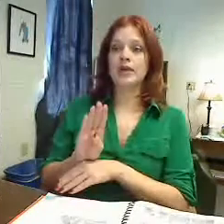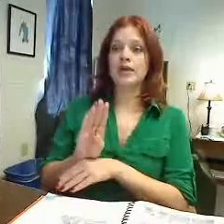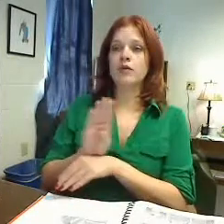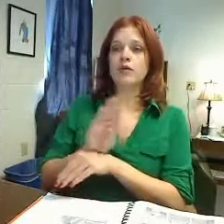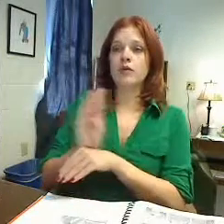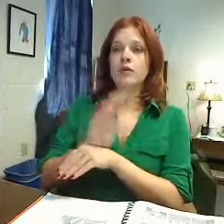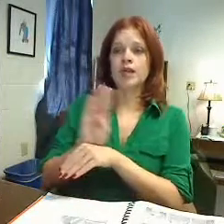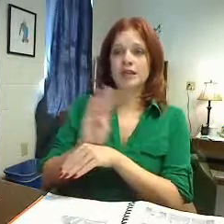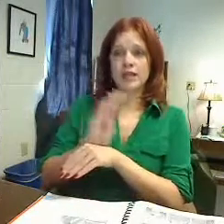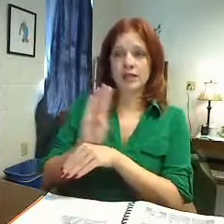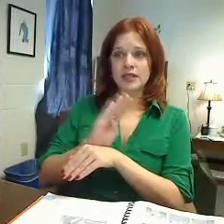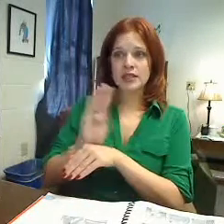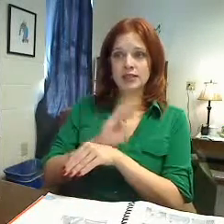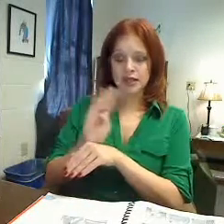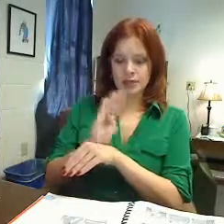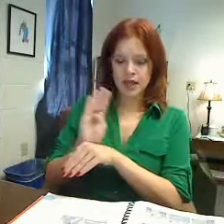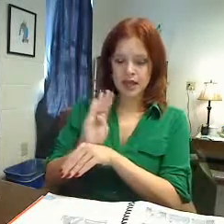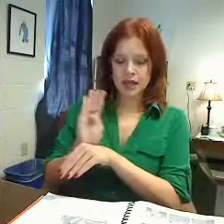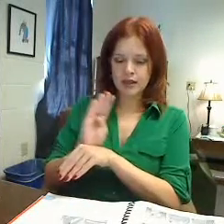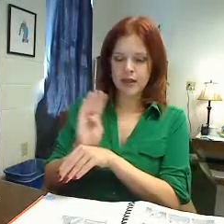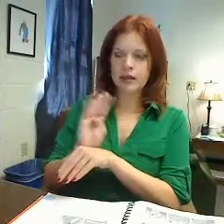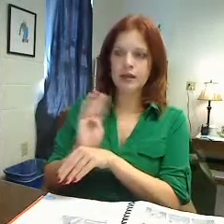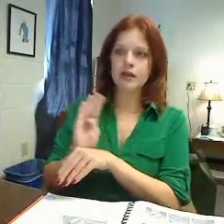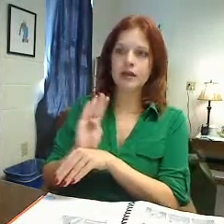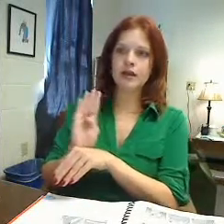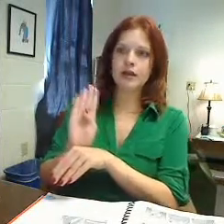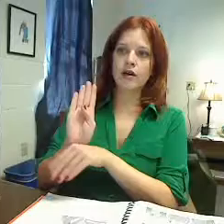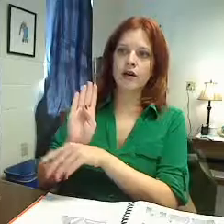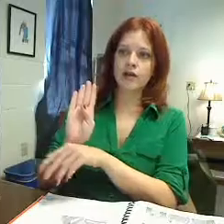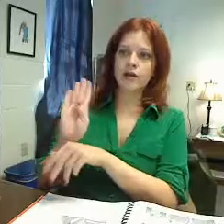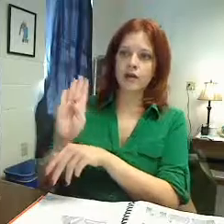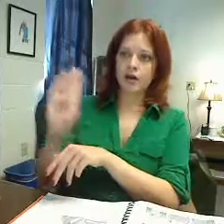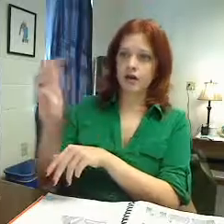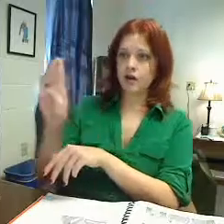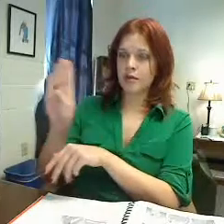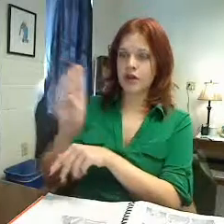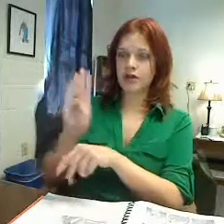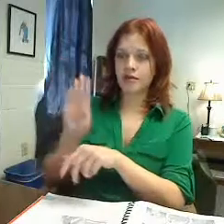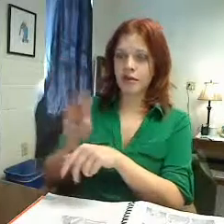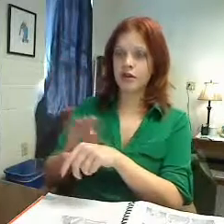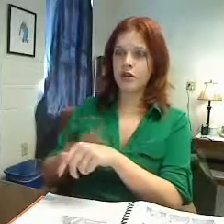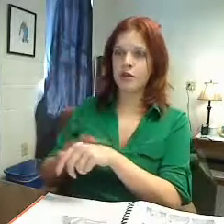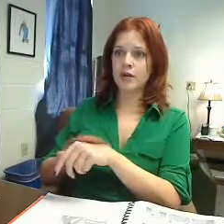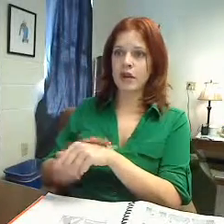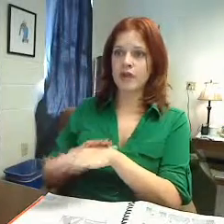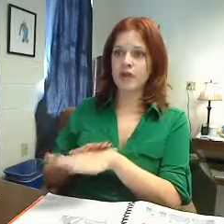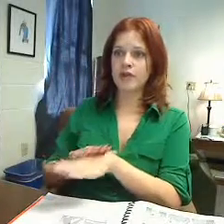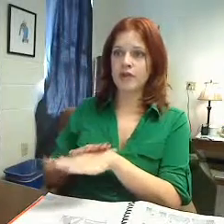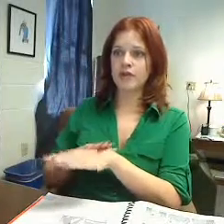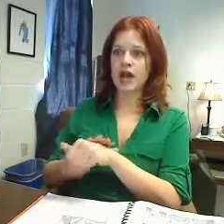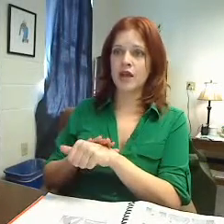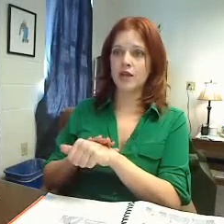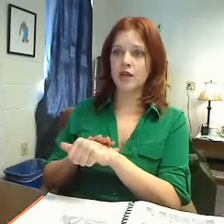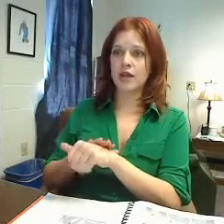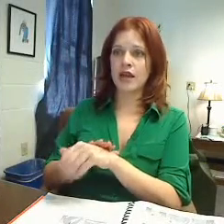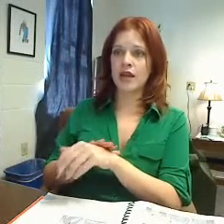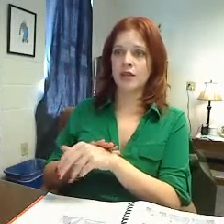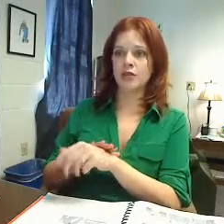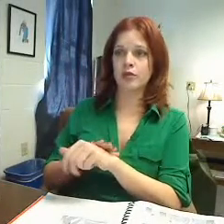Busy, one way to sign busy is with a B on your dominant hand is a B. Your non-dominant hand can either be a flat or can be an A or somewhere